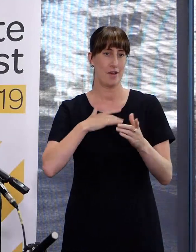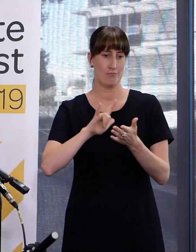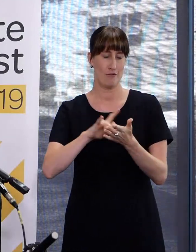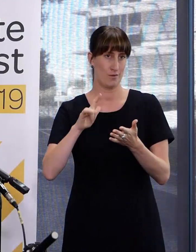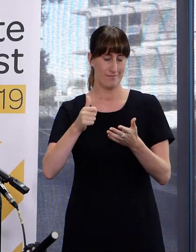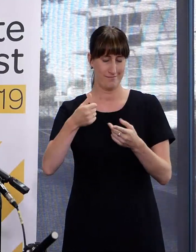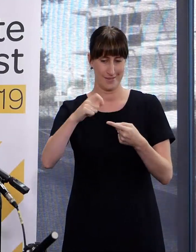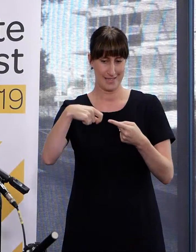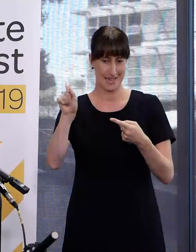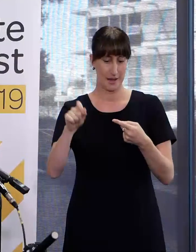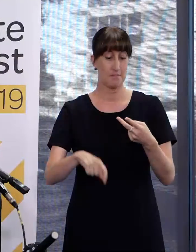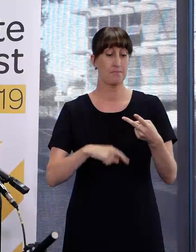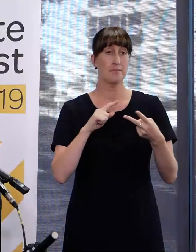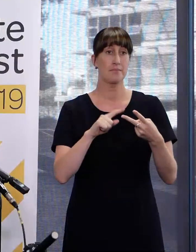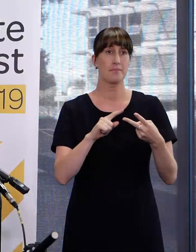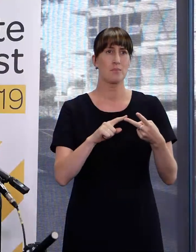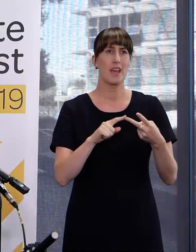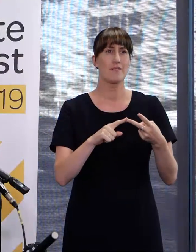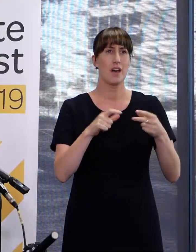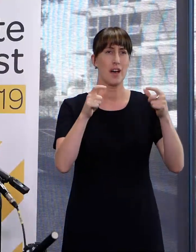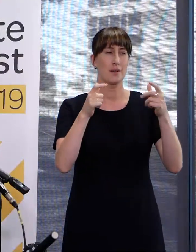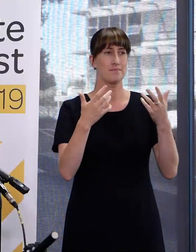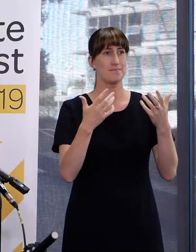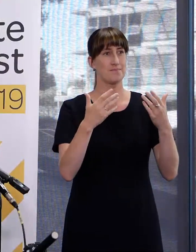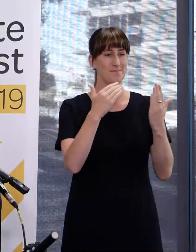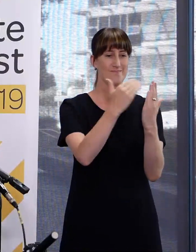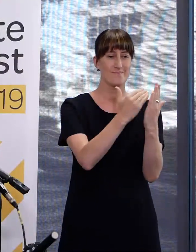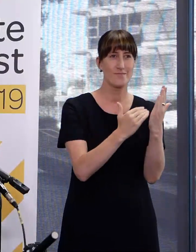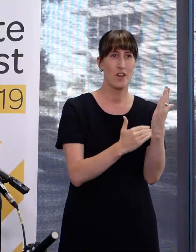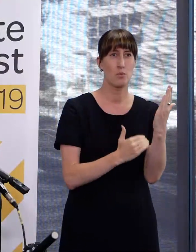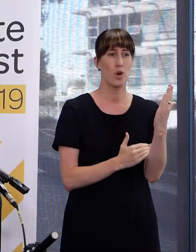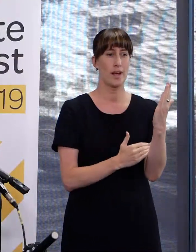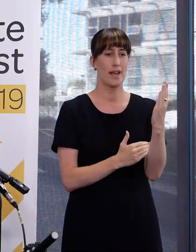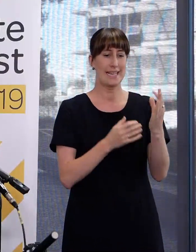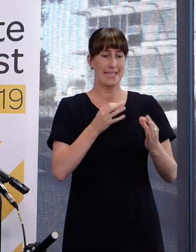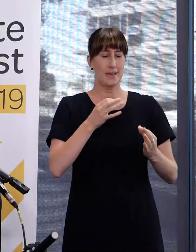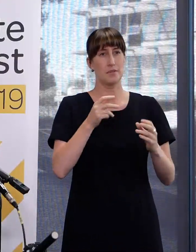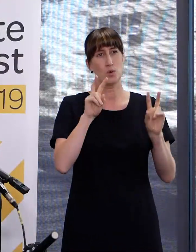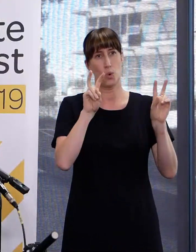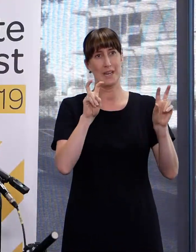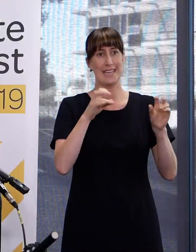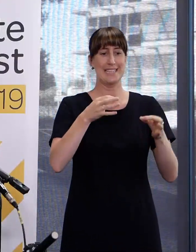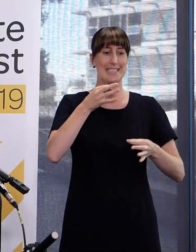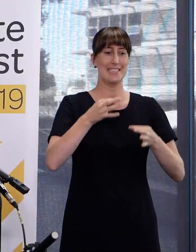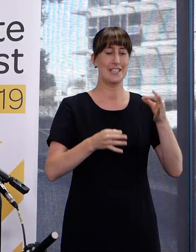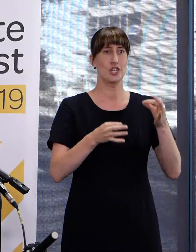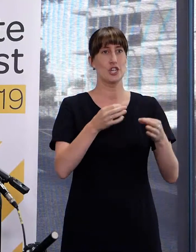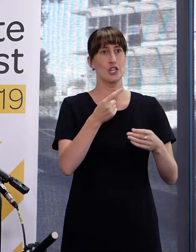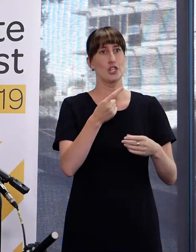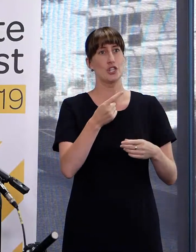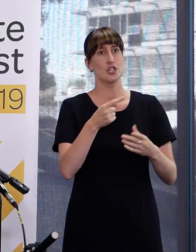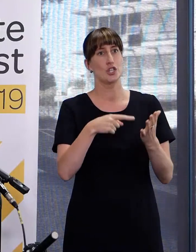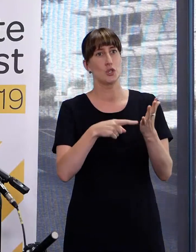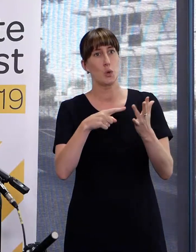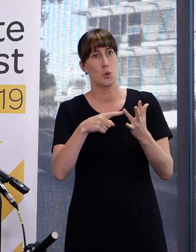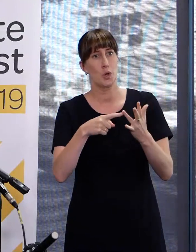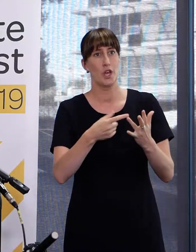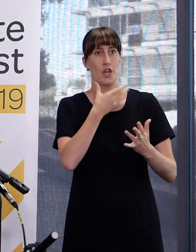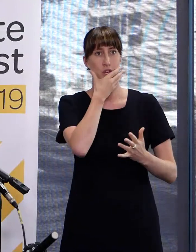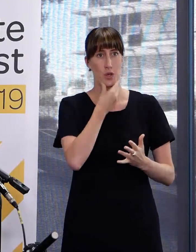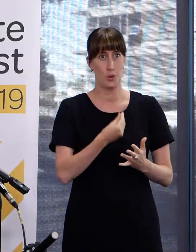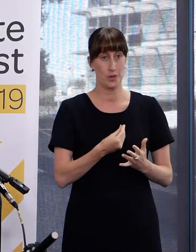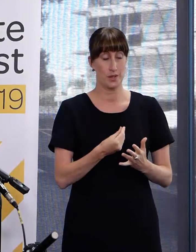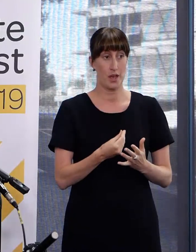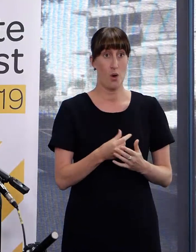calling decision to use framework. And the reason this is important in this situation is because we've got 4 potential candidate